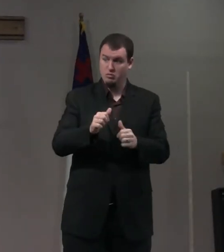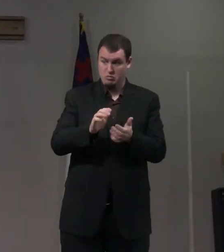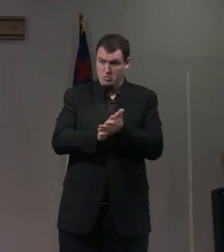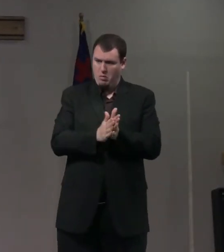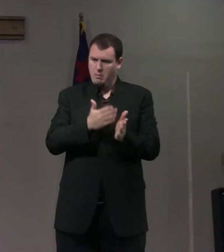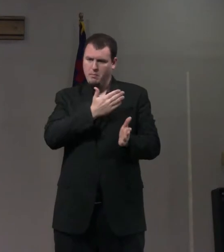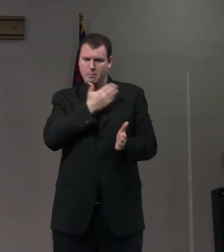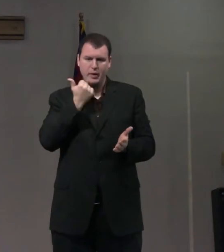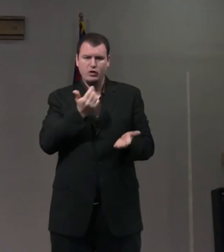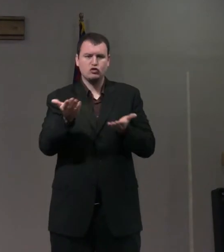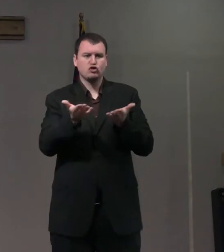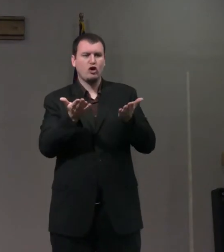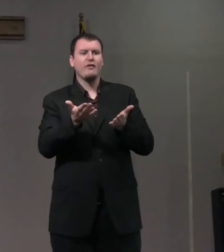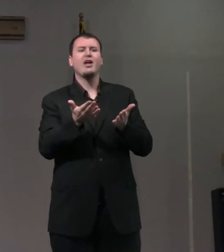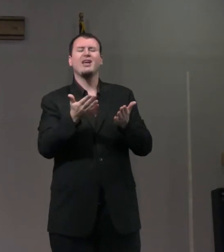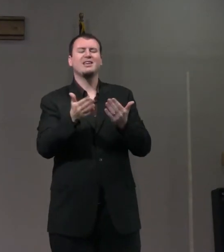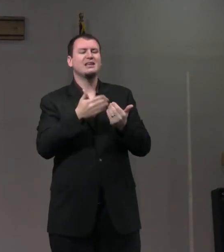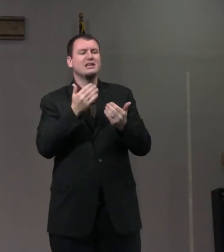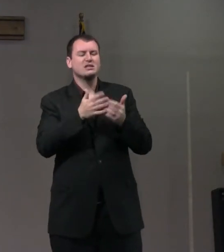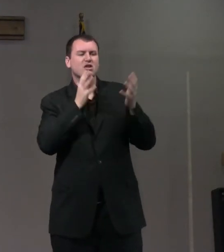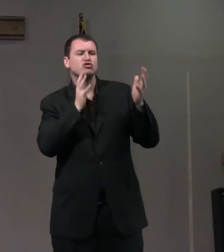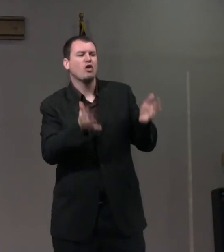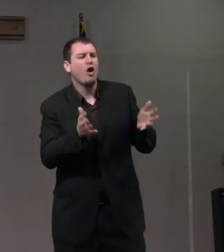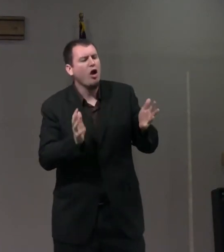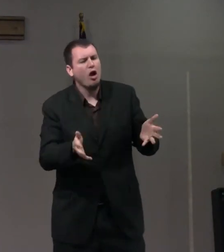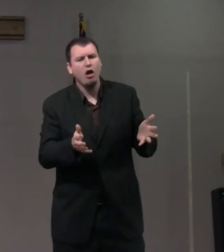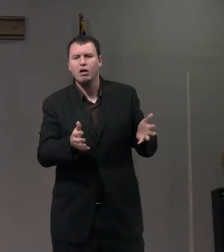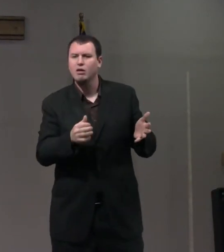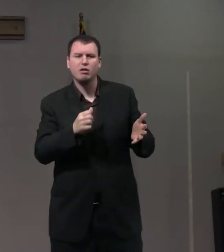We shouldn't try to deflate others' egos. Instead,